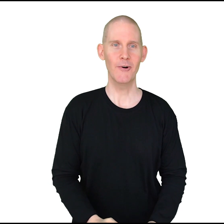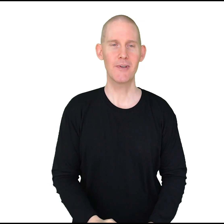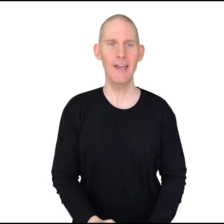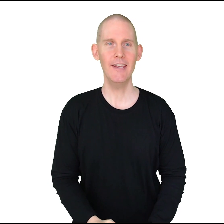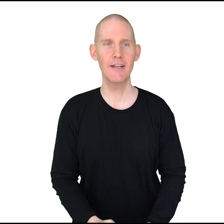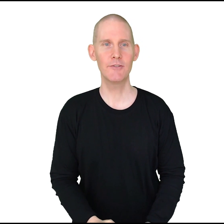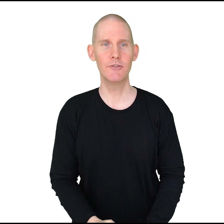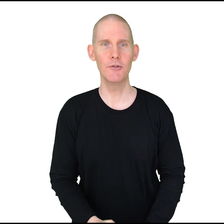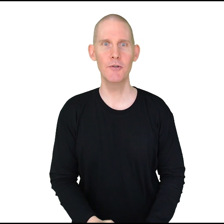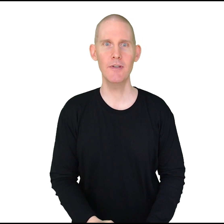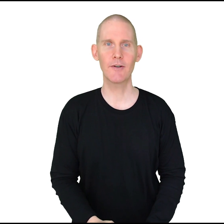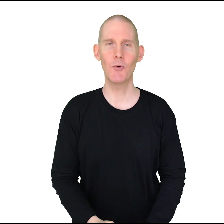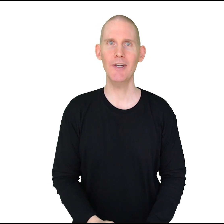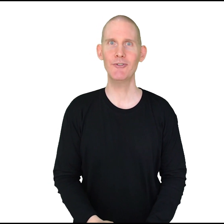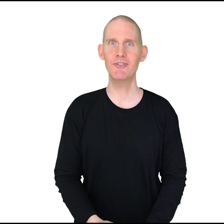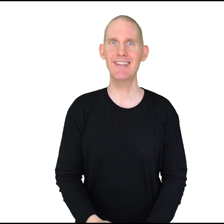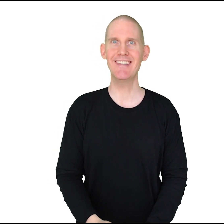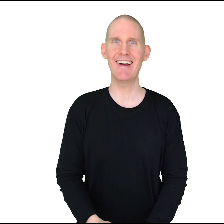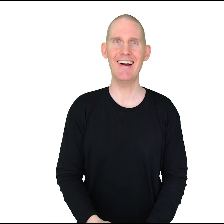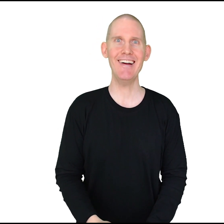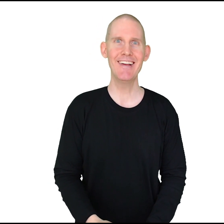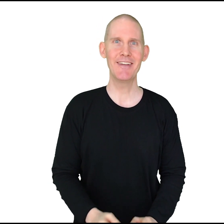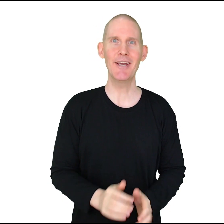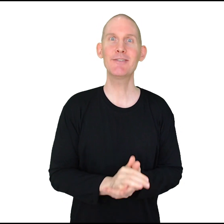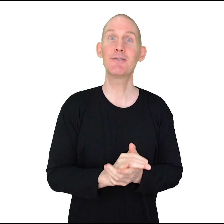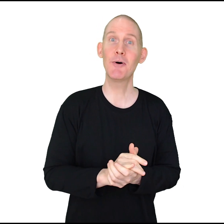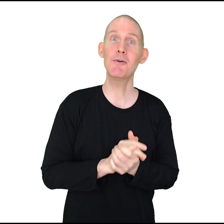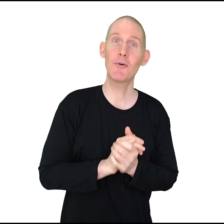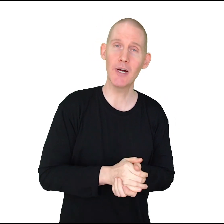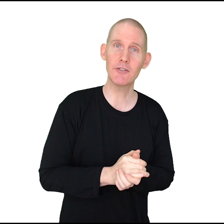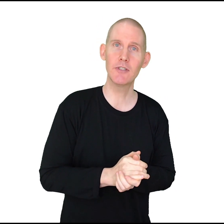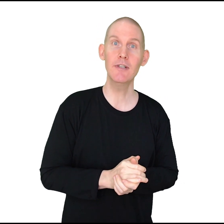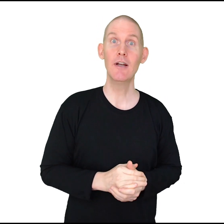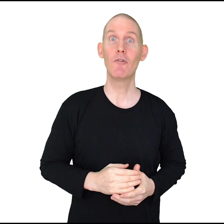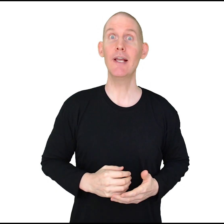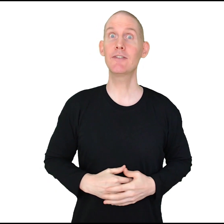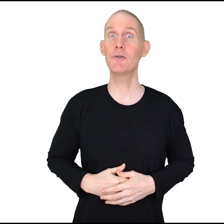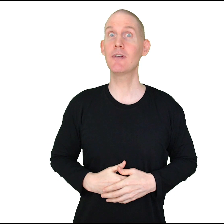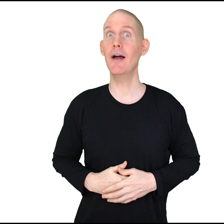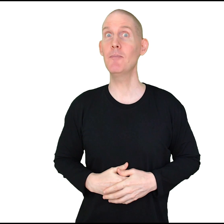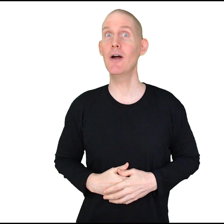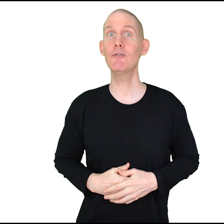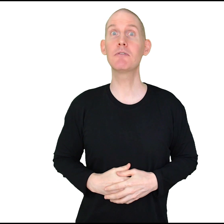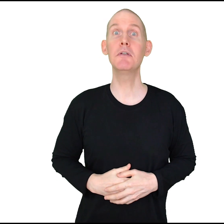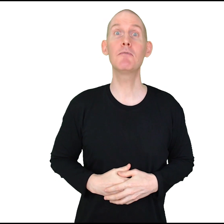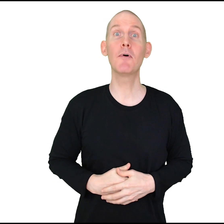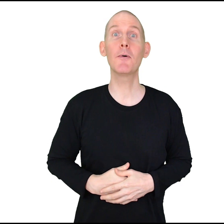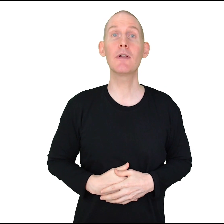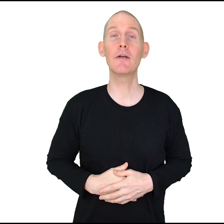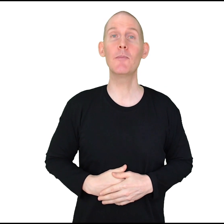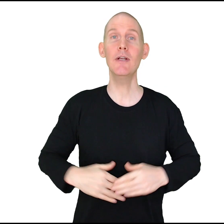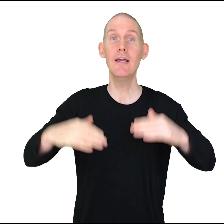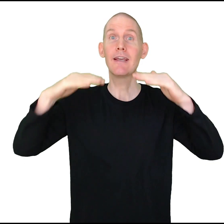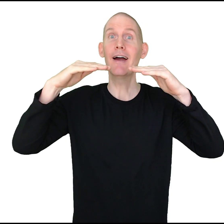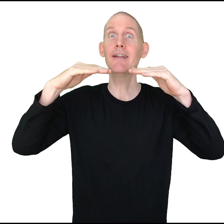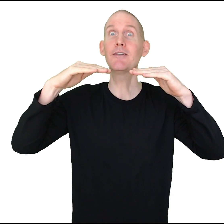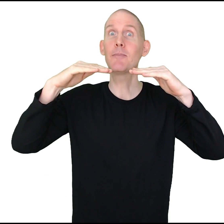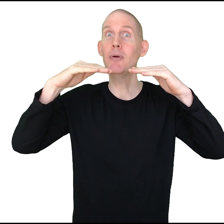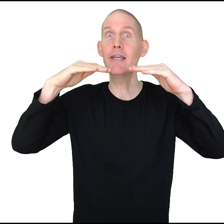Okay, let's do the question. Yes, no question. Raise those eyebrows, lean forward a little bit, kind of like you're peeking over